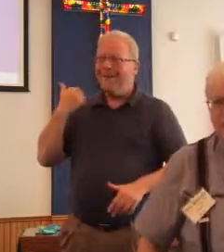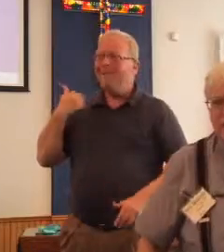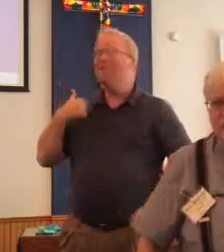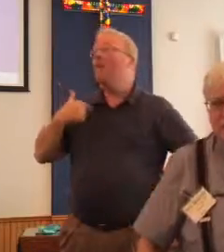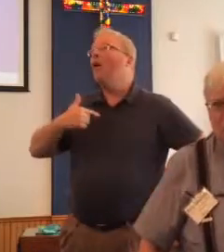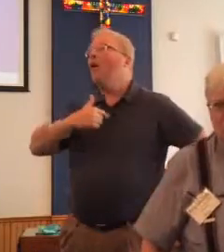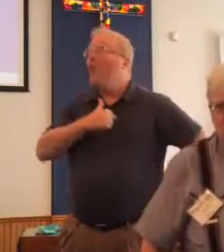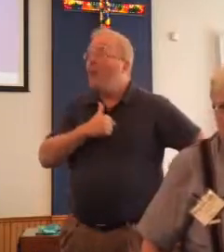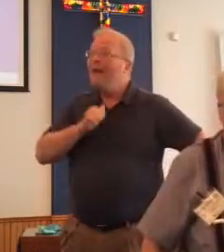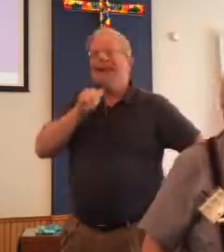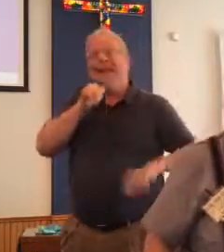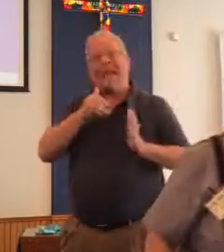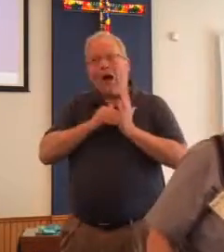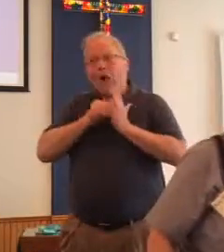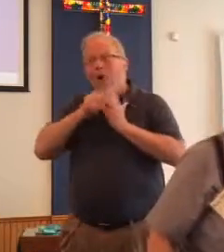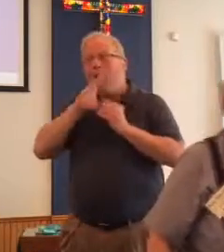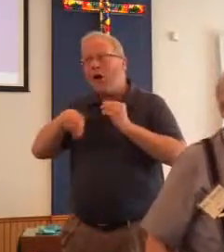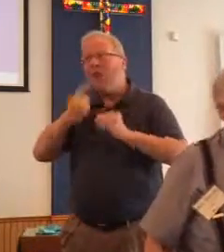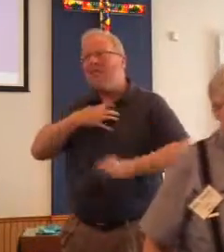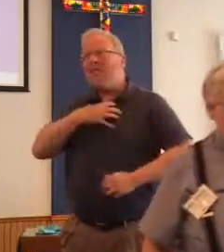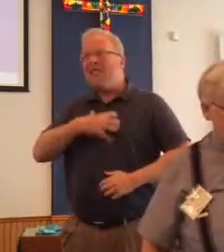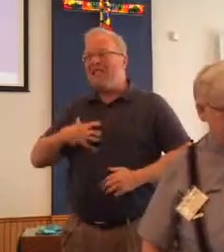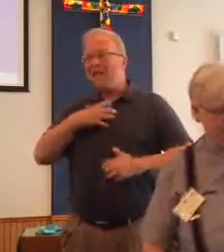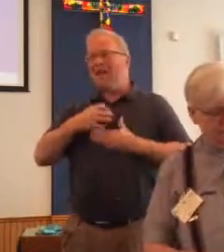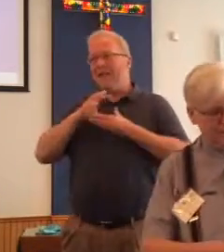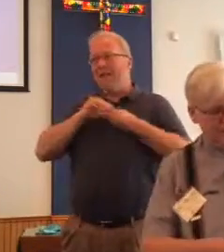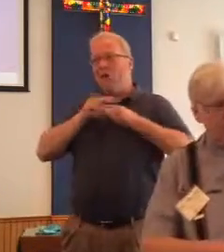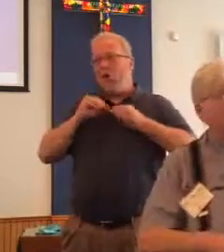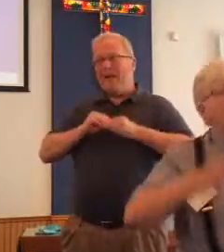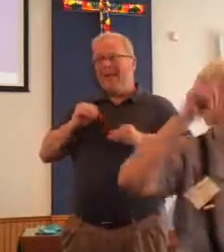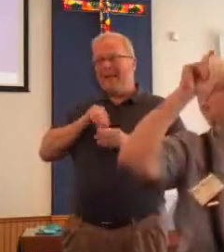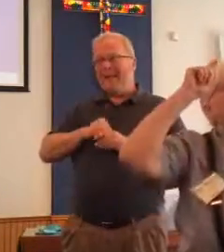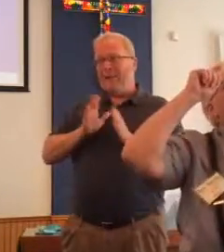talk about the icky parts, right?